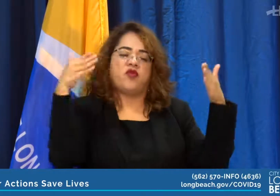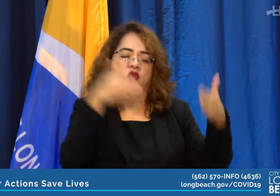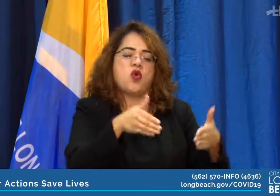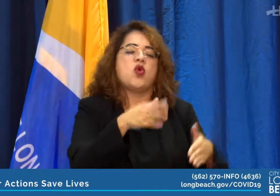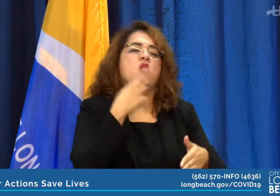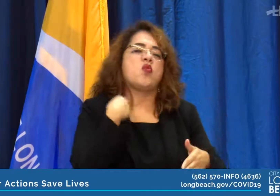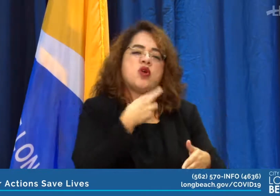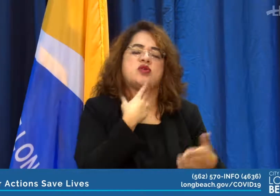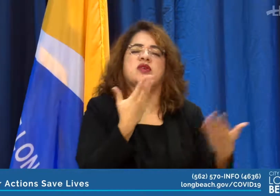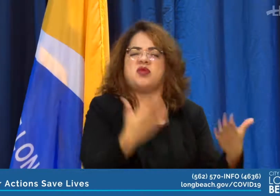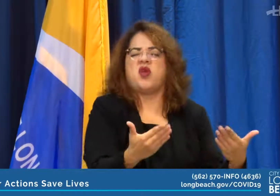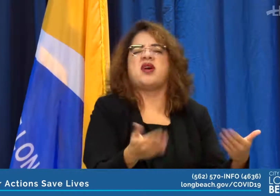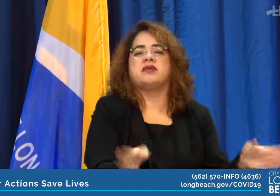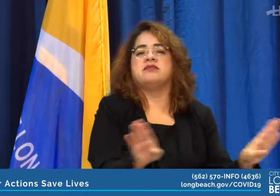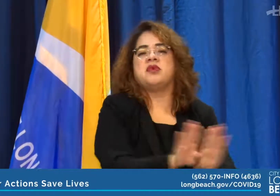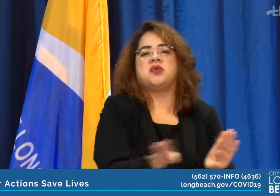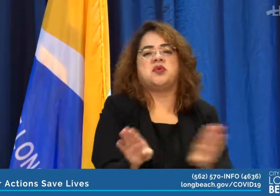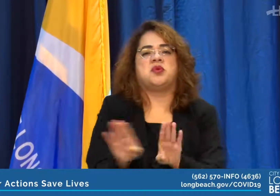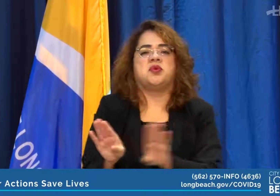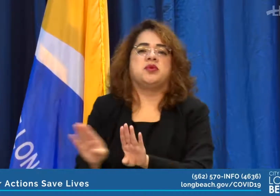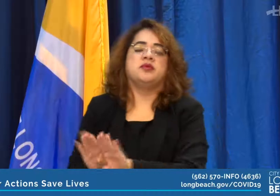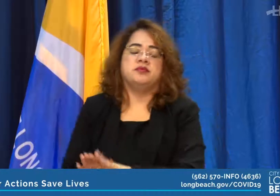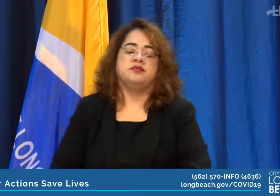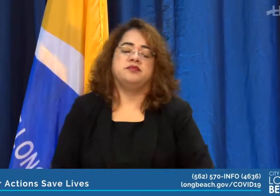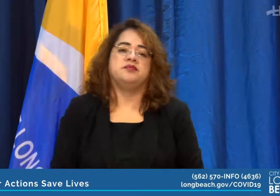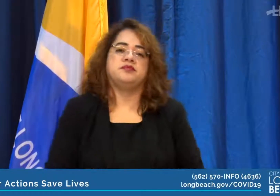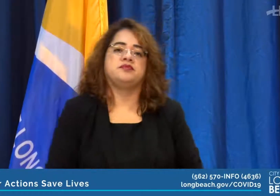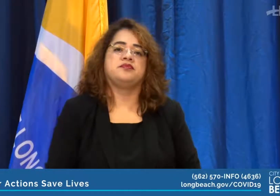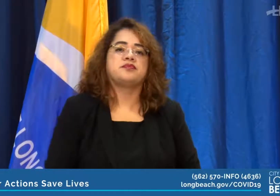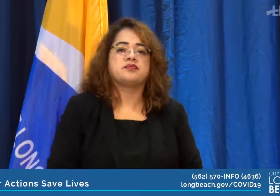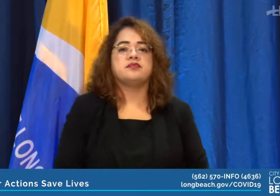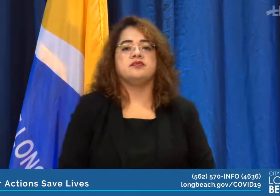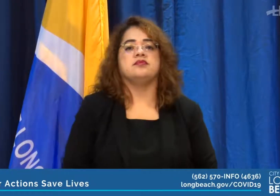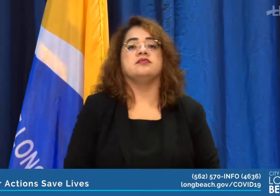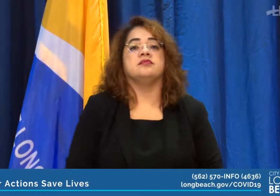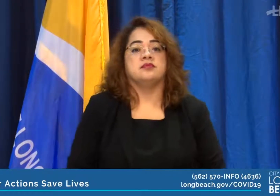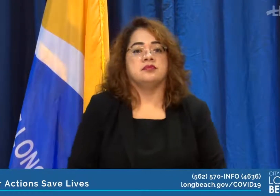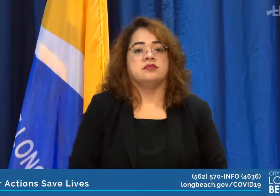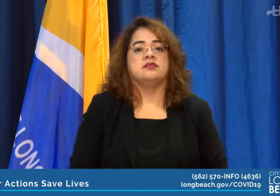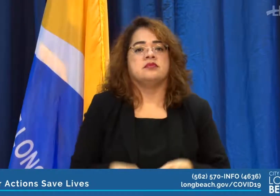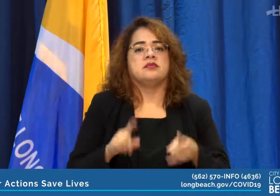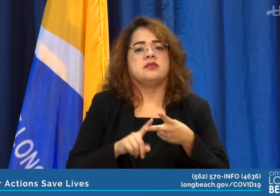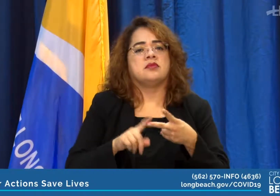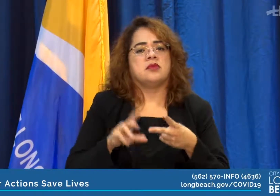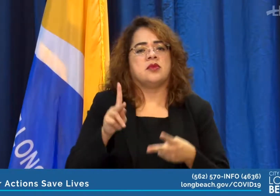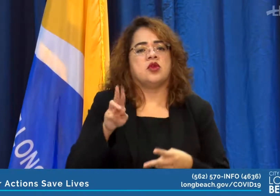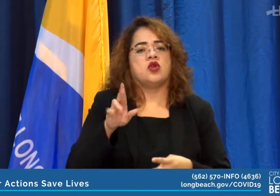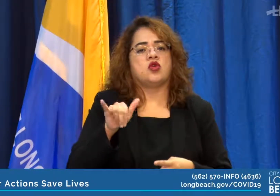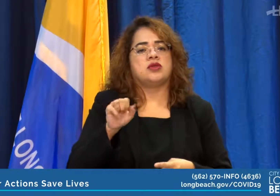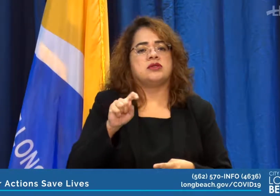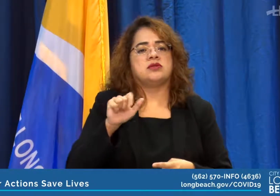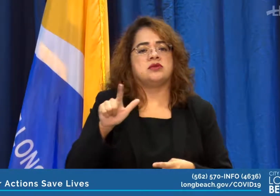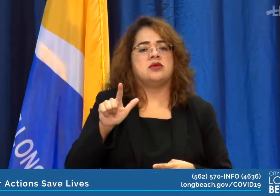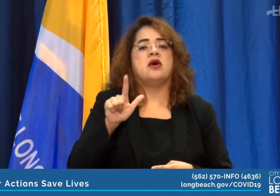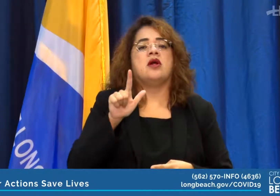this time. All right, thank you. Next question comes from Crystal at the Long Beach Post. Go ahead,